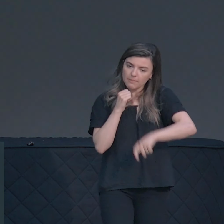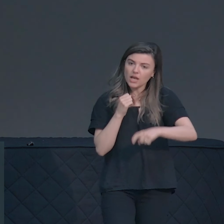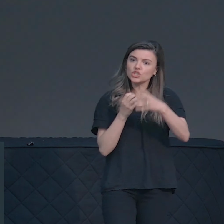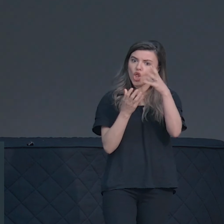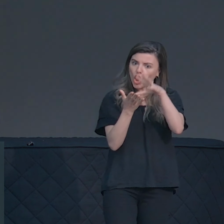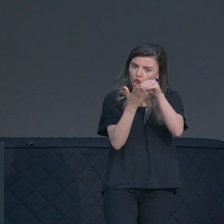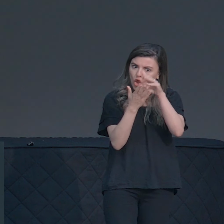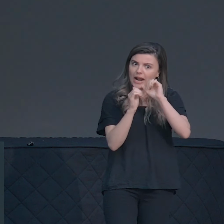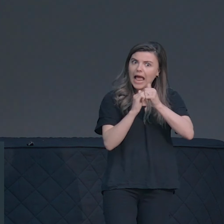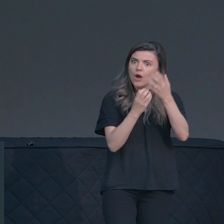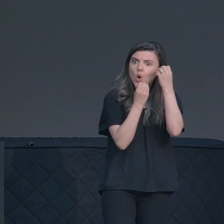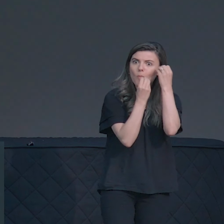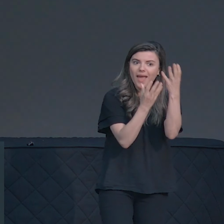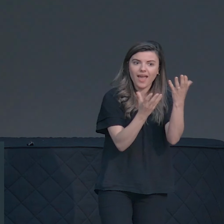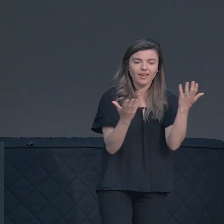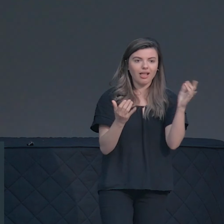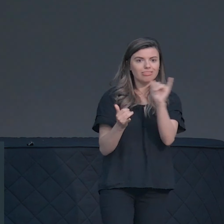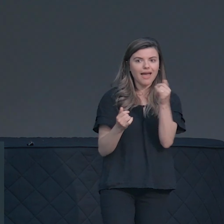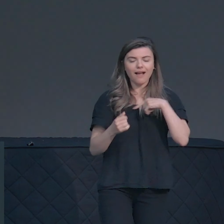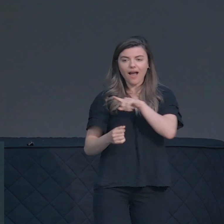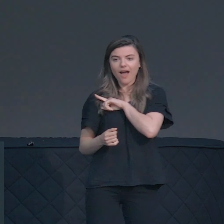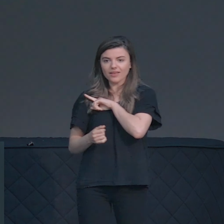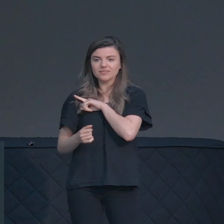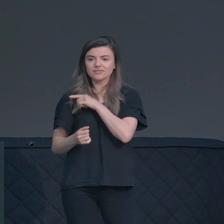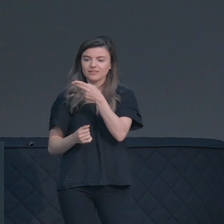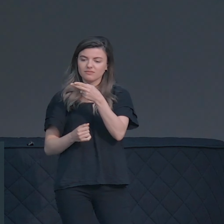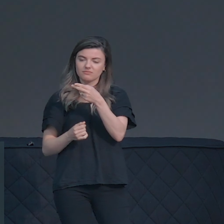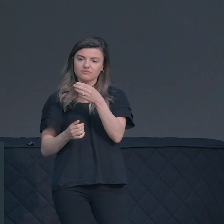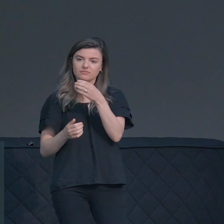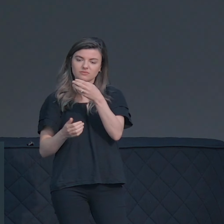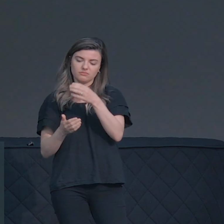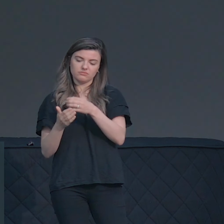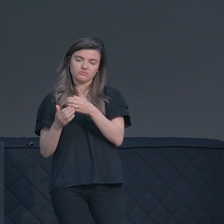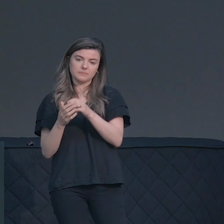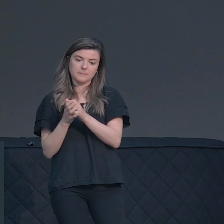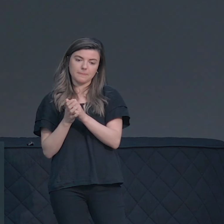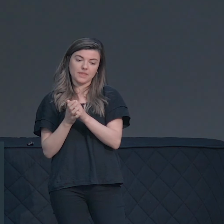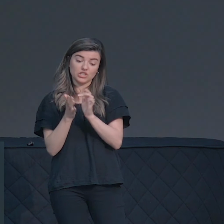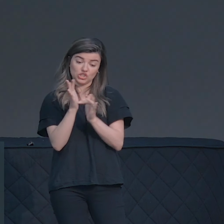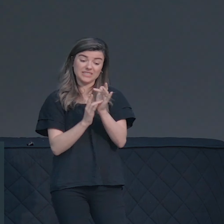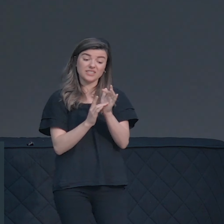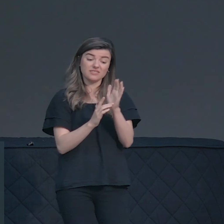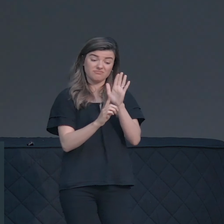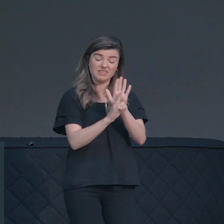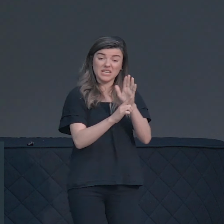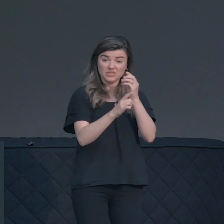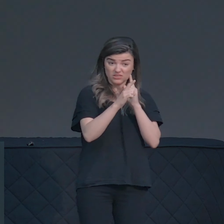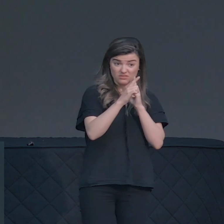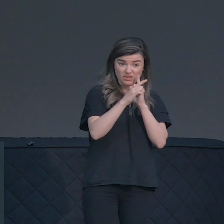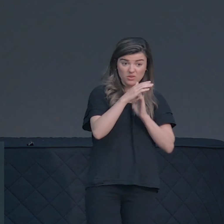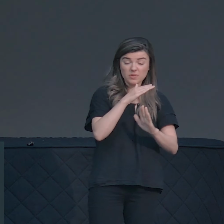obedience, as the author of Hebrews says in Hebrews 5:8. Jesus' humility is